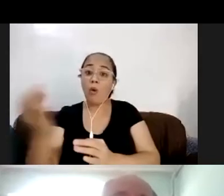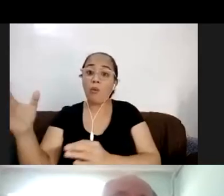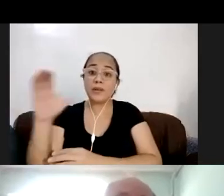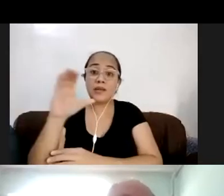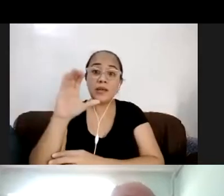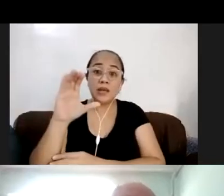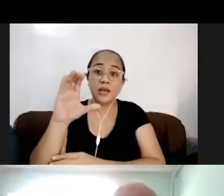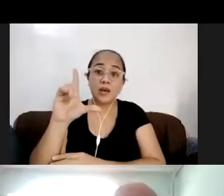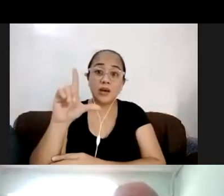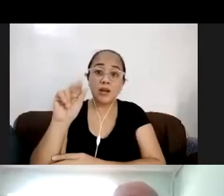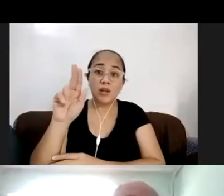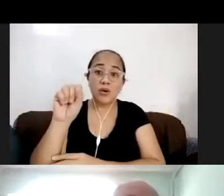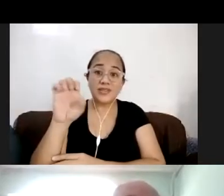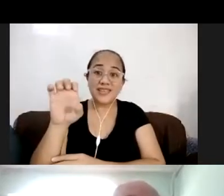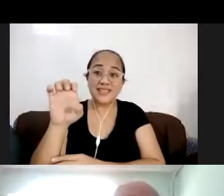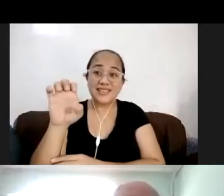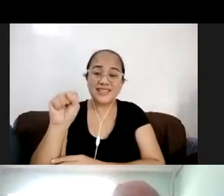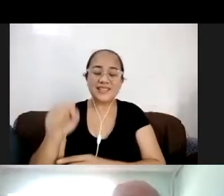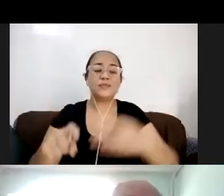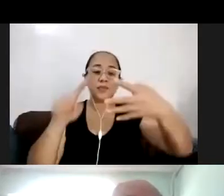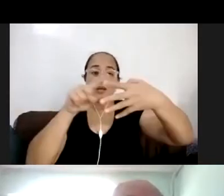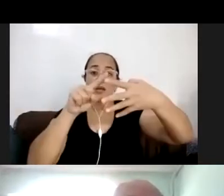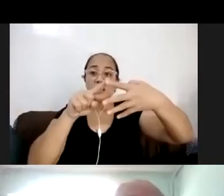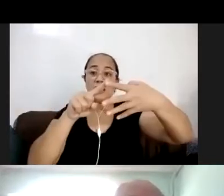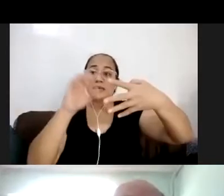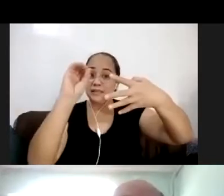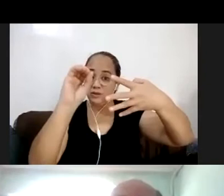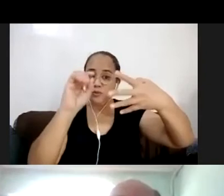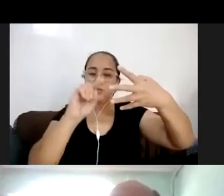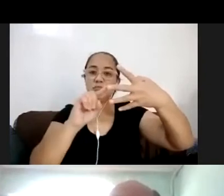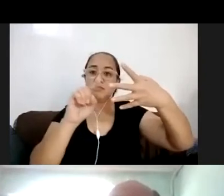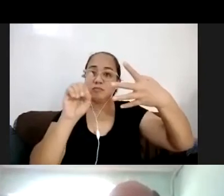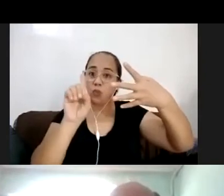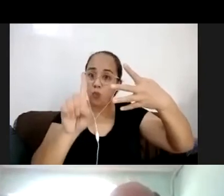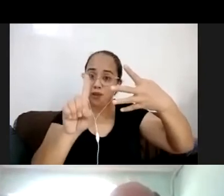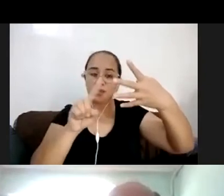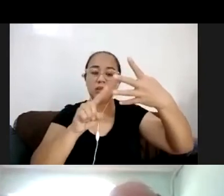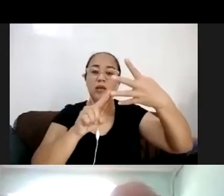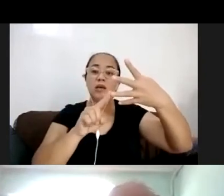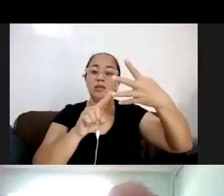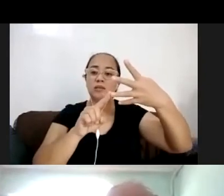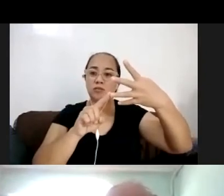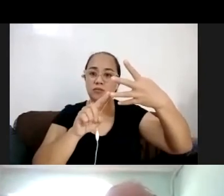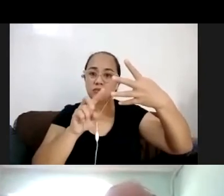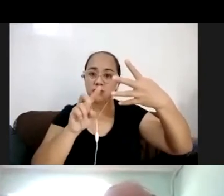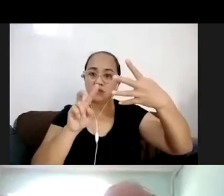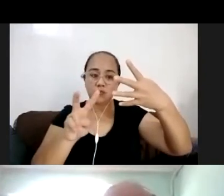A, 0. B, 1. C, 2. D, none of the above.